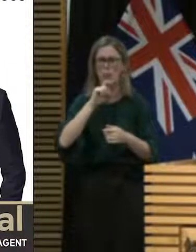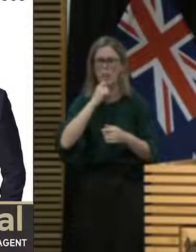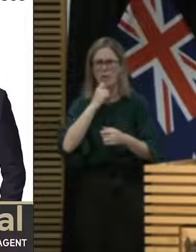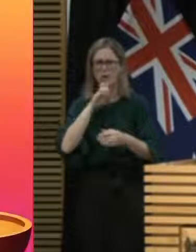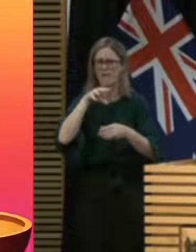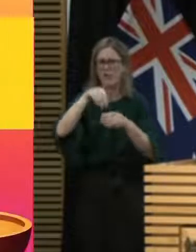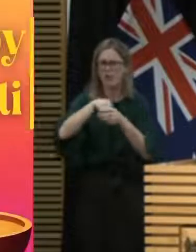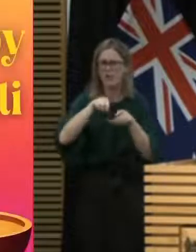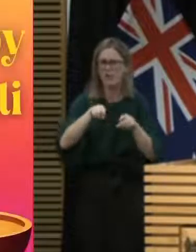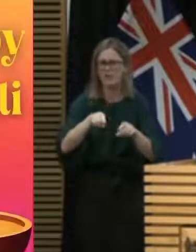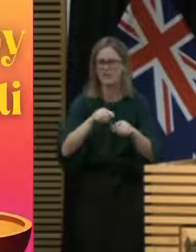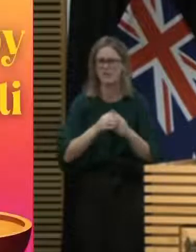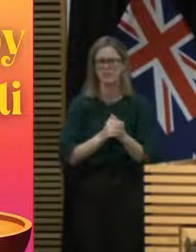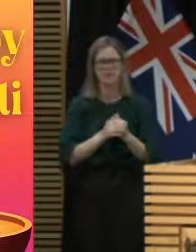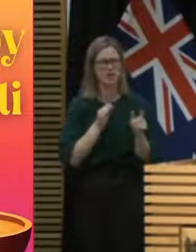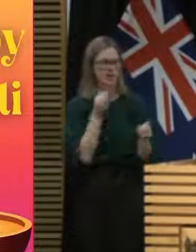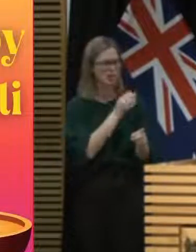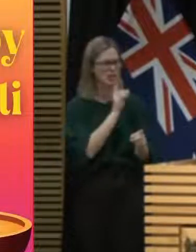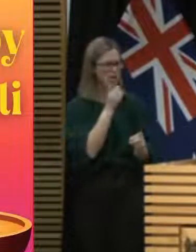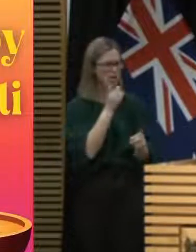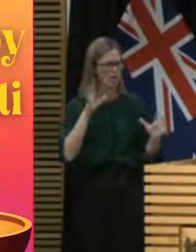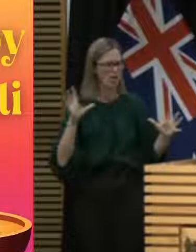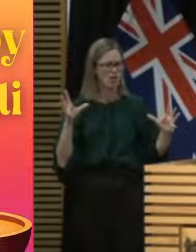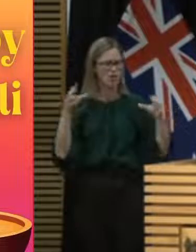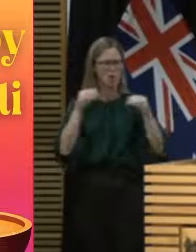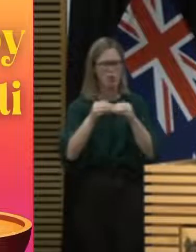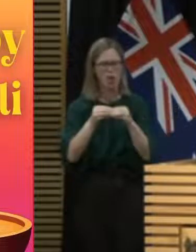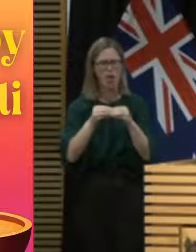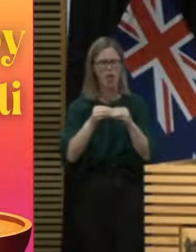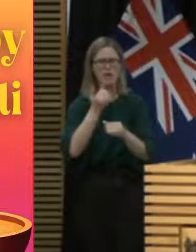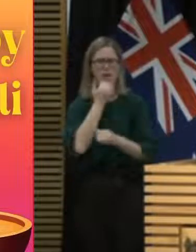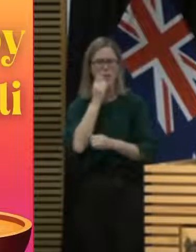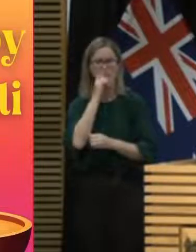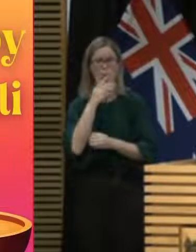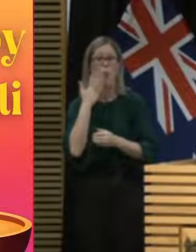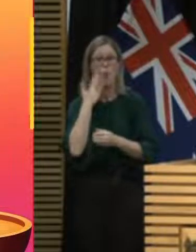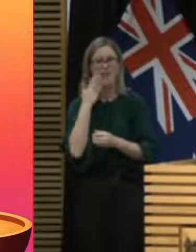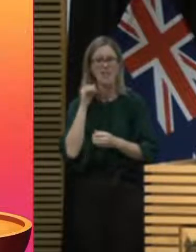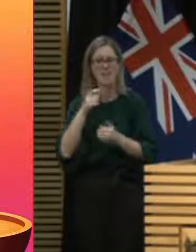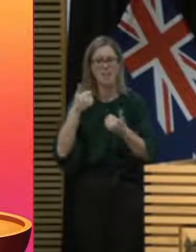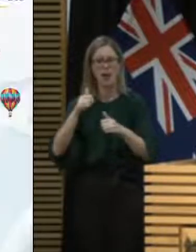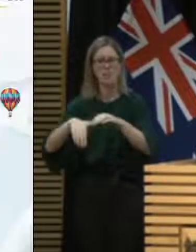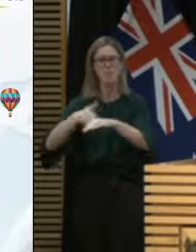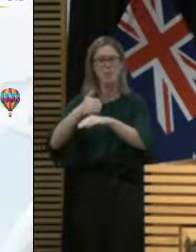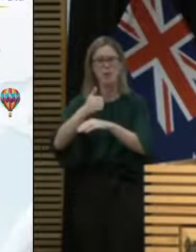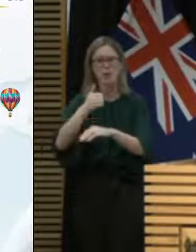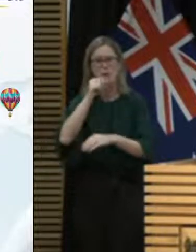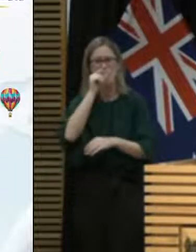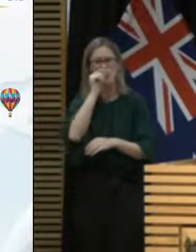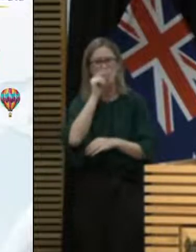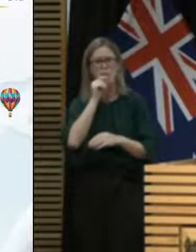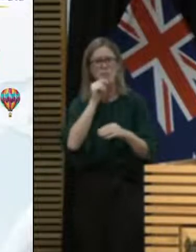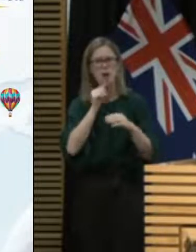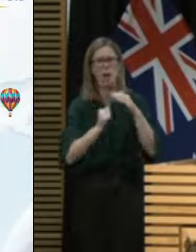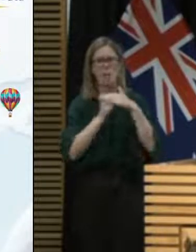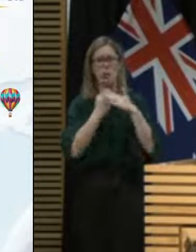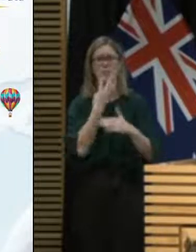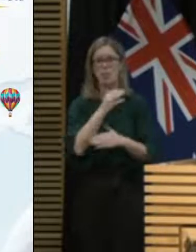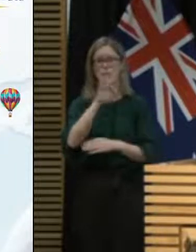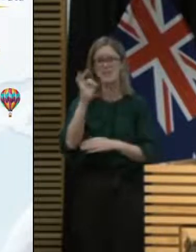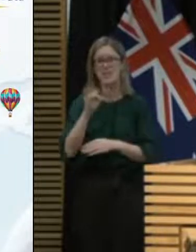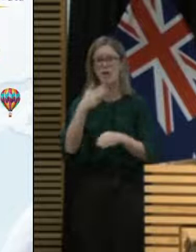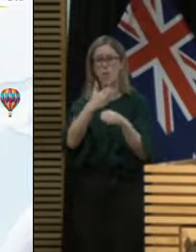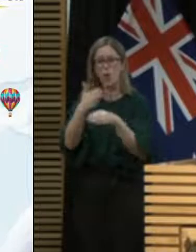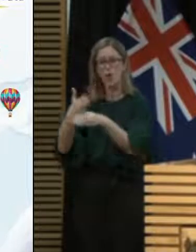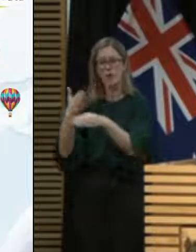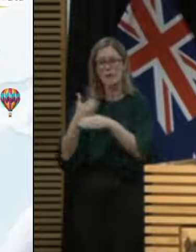Minister Wood, in the total, across the total workforce, once the mandates are in place, it could be upwards up to 40%. Do you